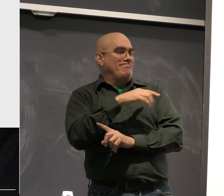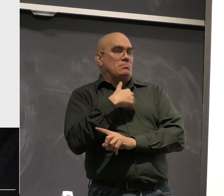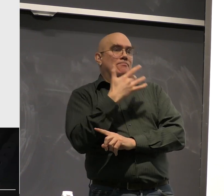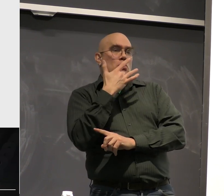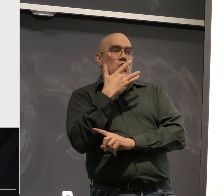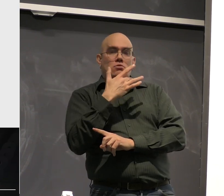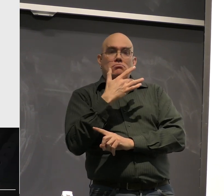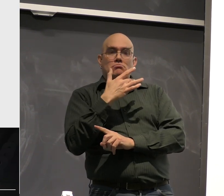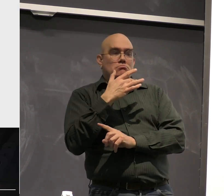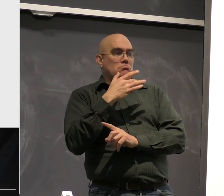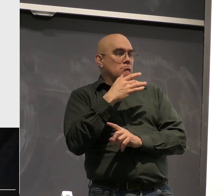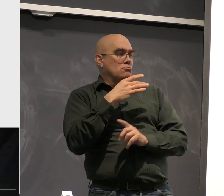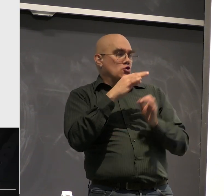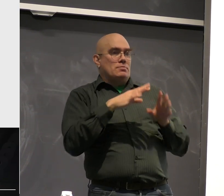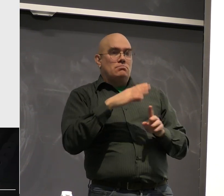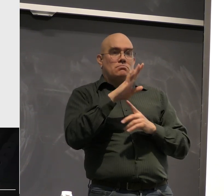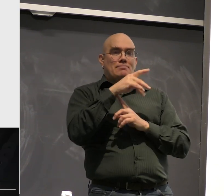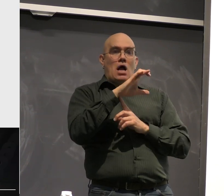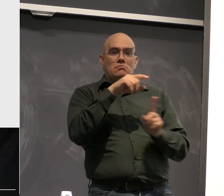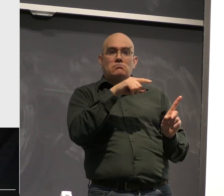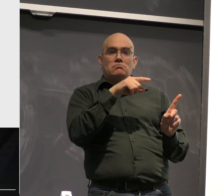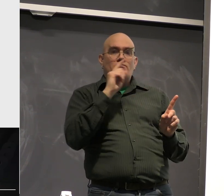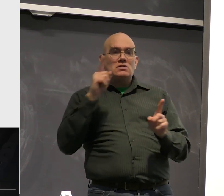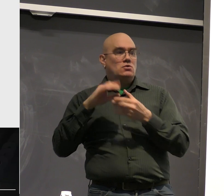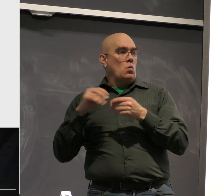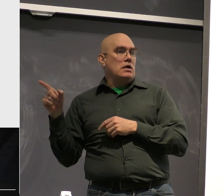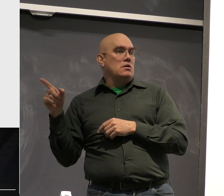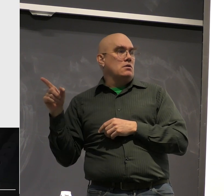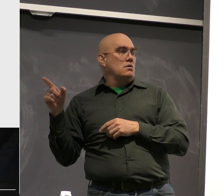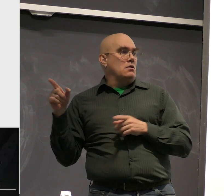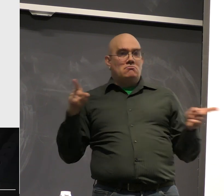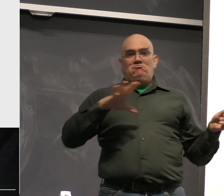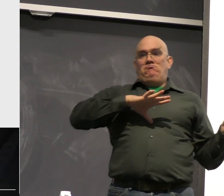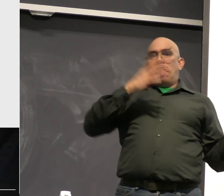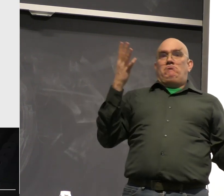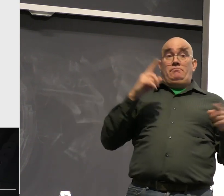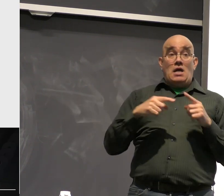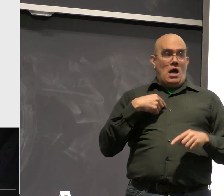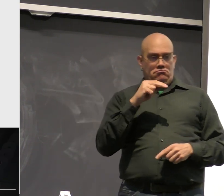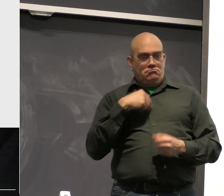world reached out to Keith and said, you know what, I think they prefer to have a BIPOC interpreter for this story. Keith was